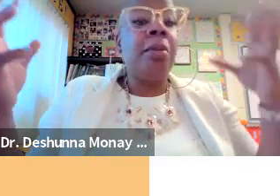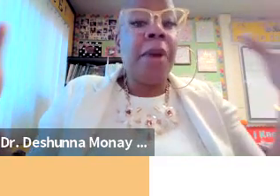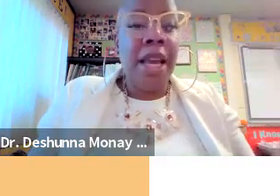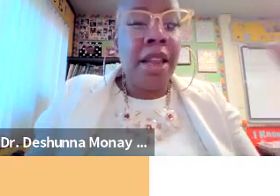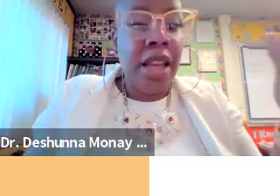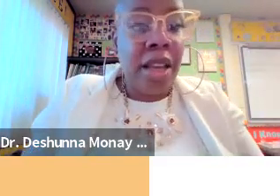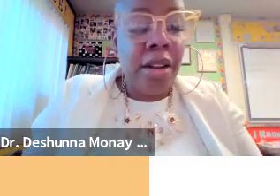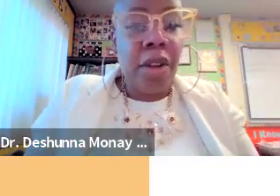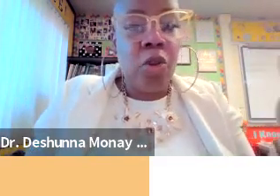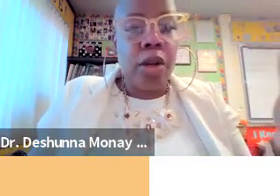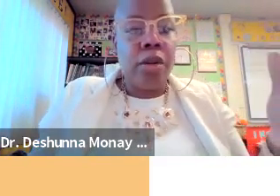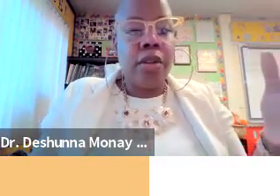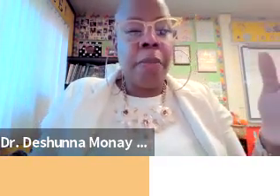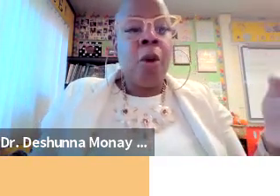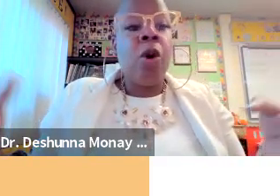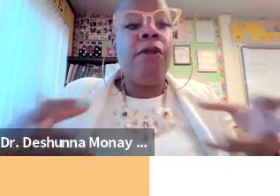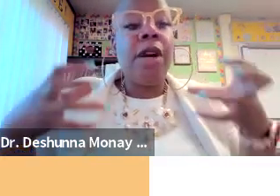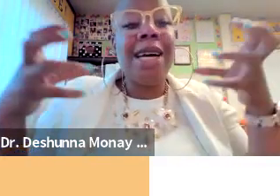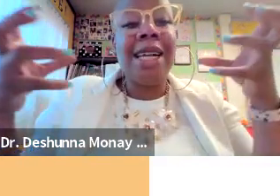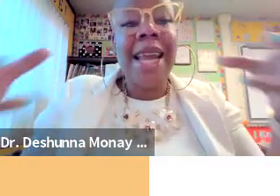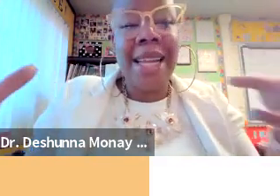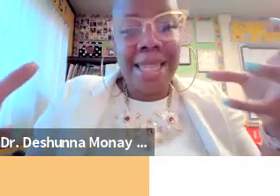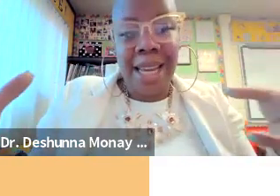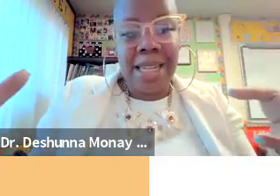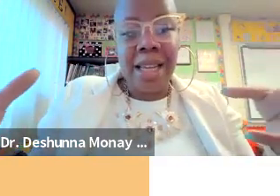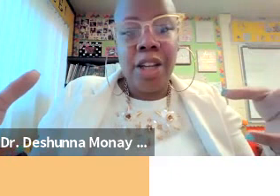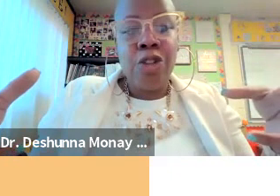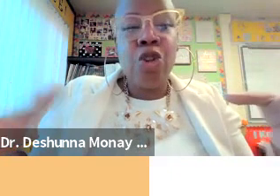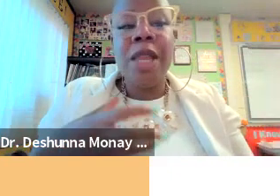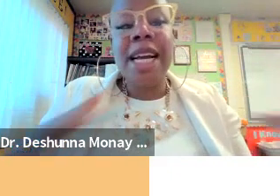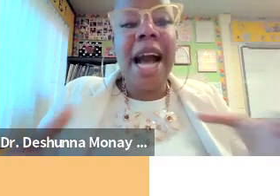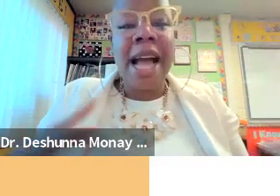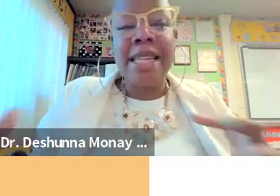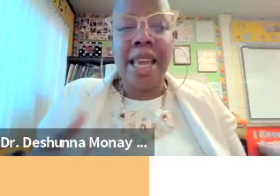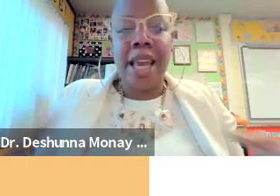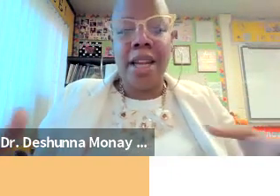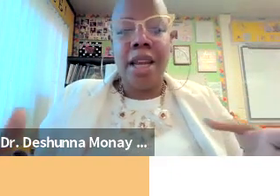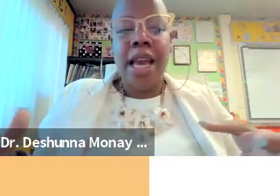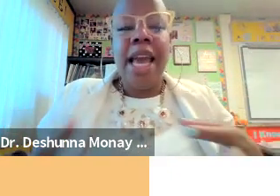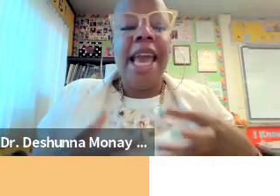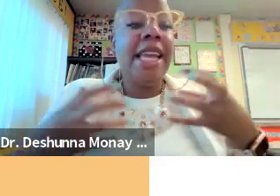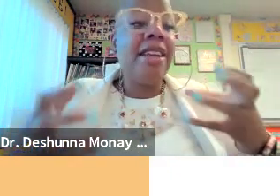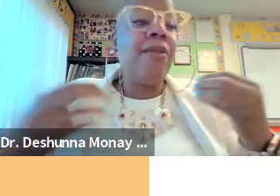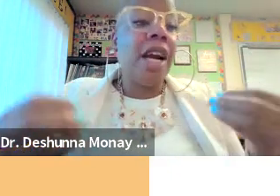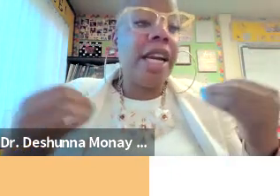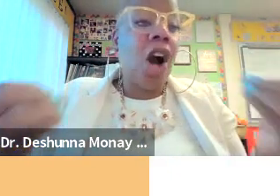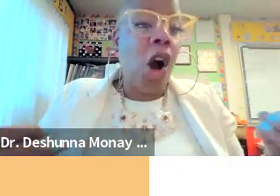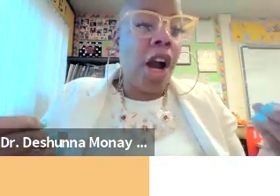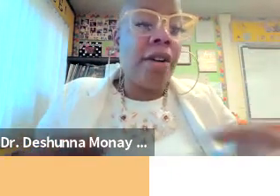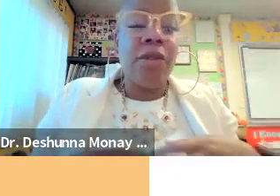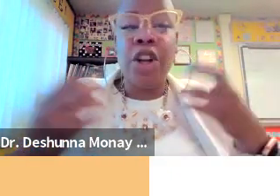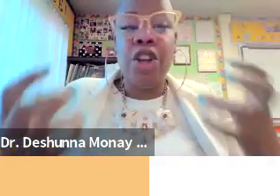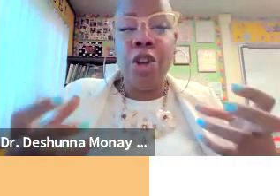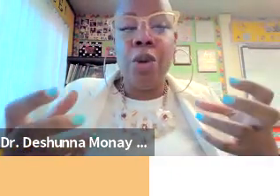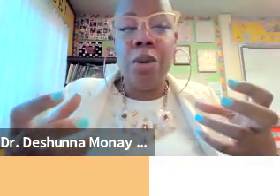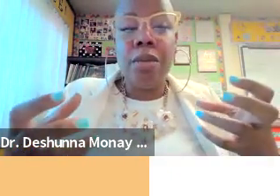these individuals will feel connected to the content. It is very